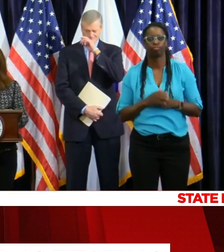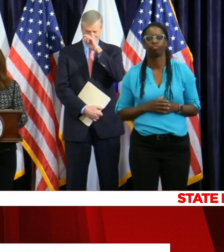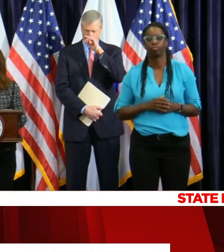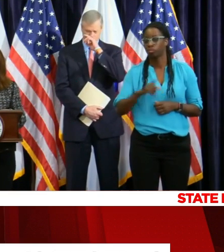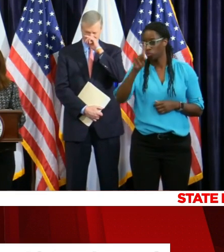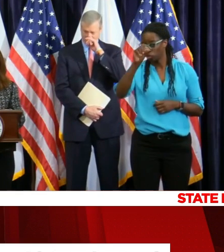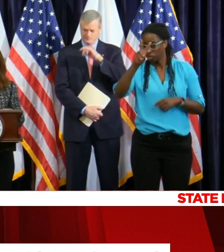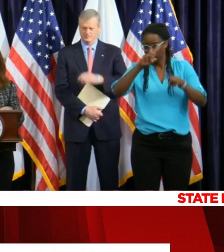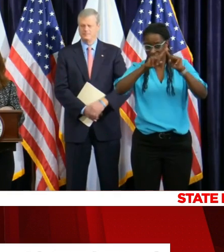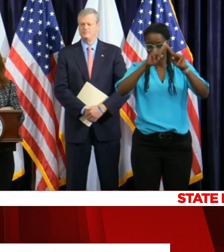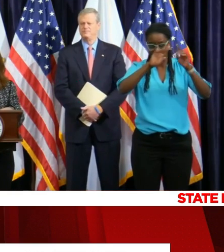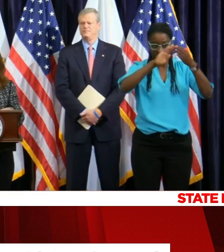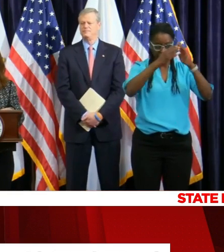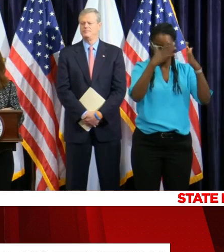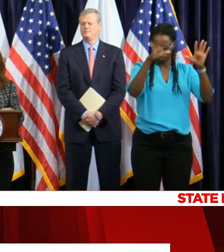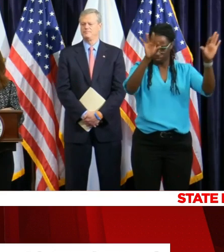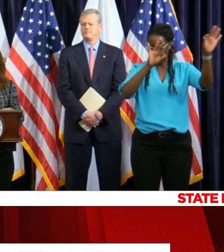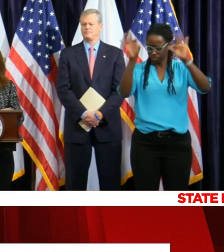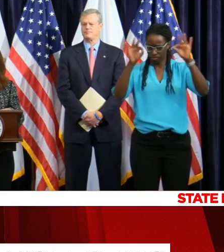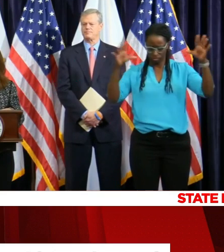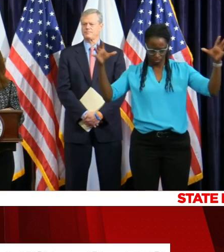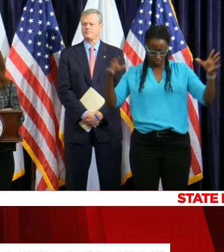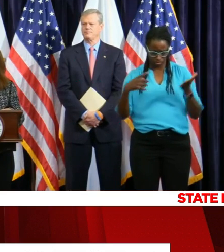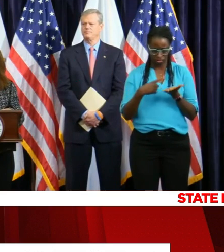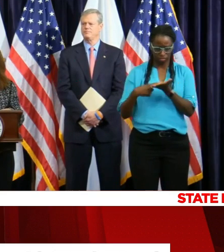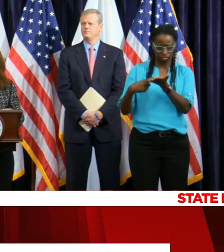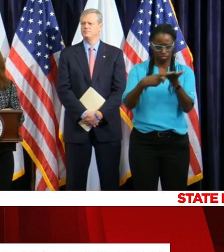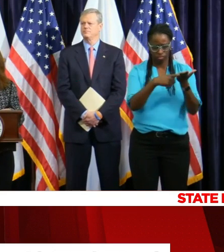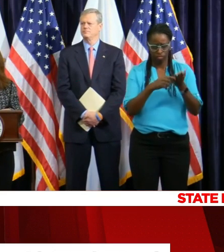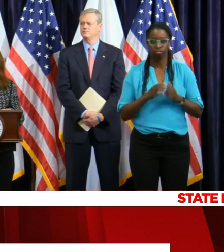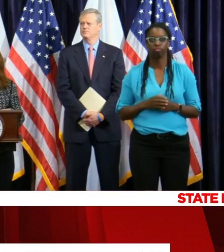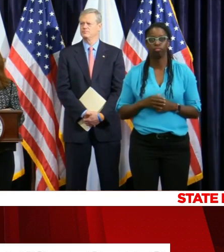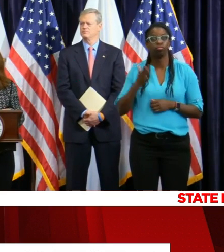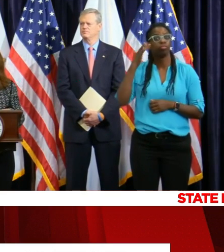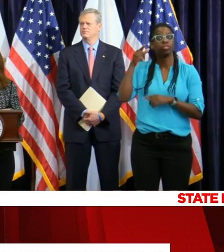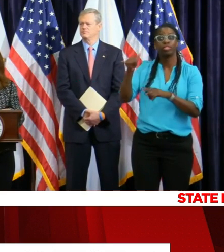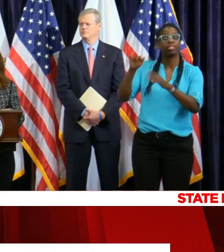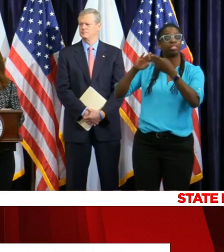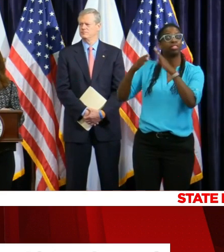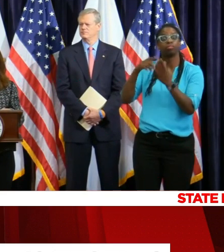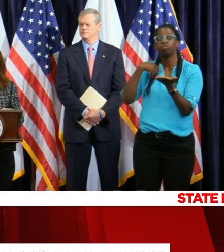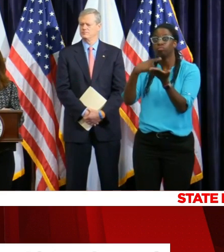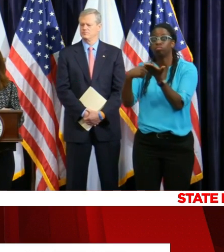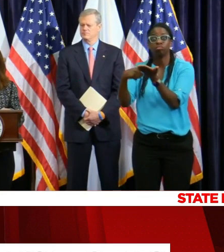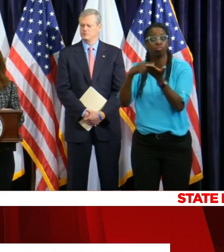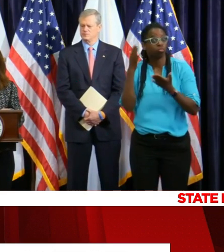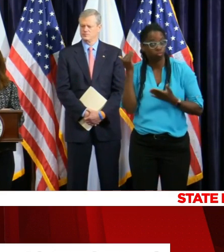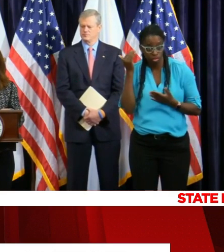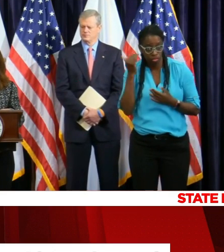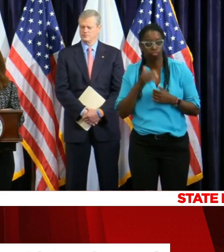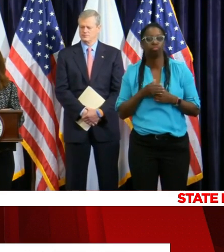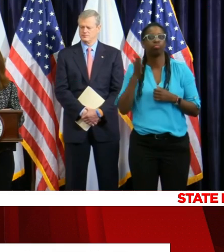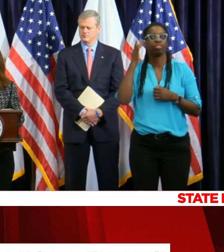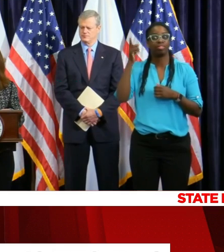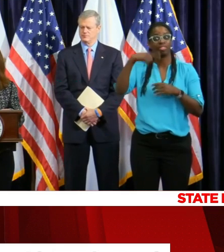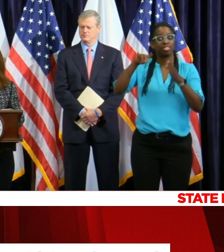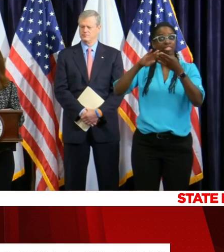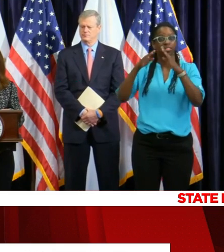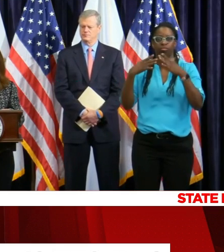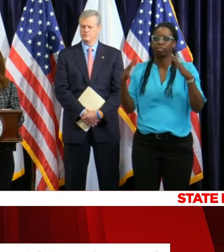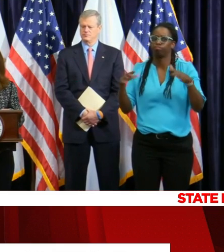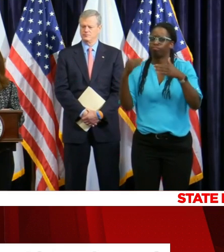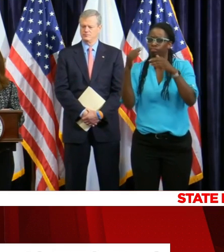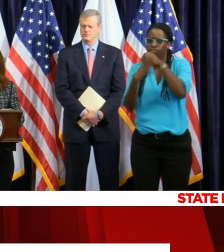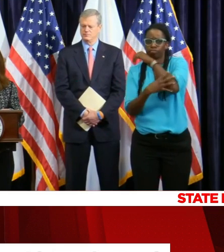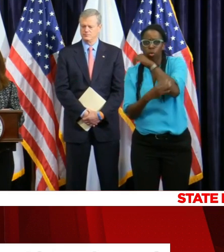charge. That's good news. And they will be delivered by the National Guard. Governor Baker says this program will make a real difference in the